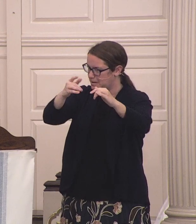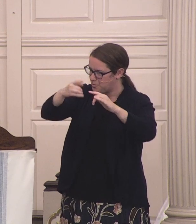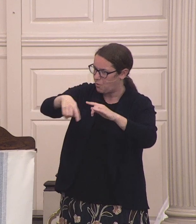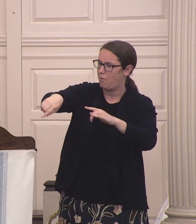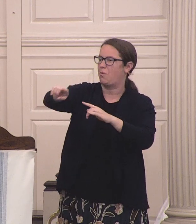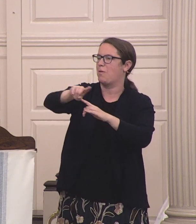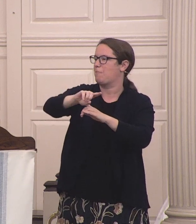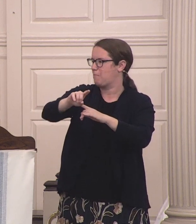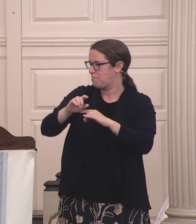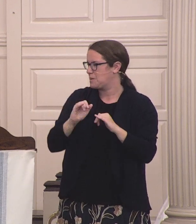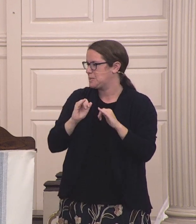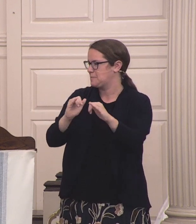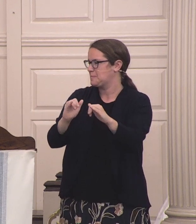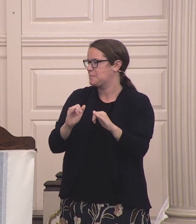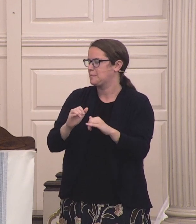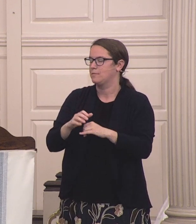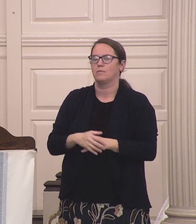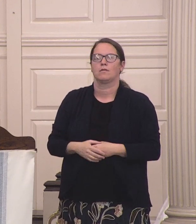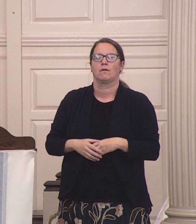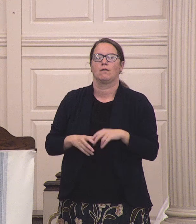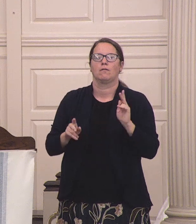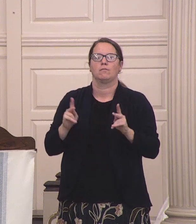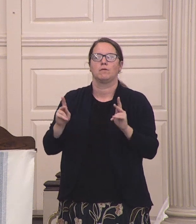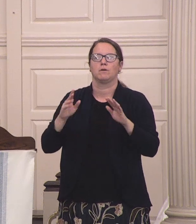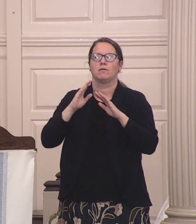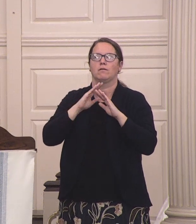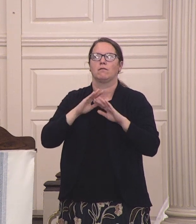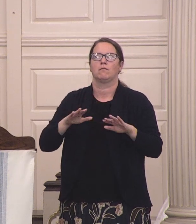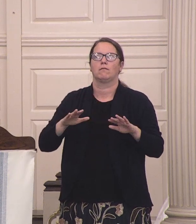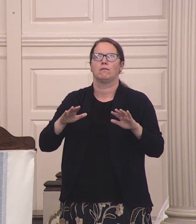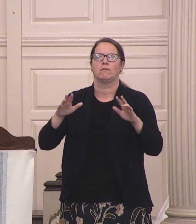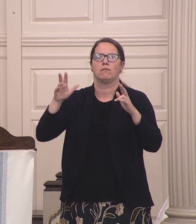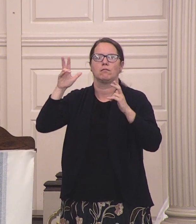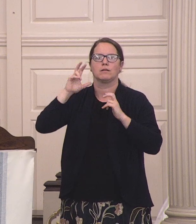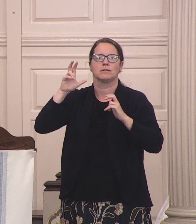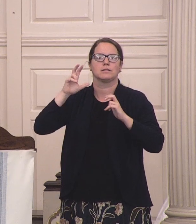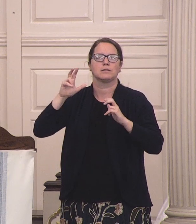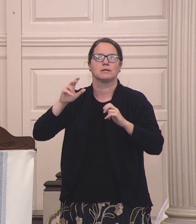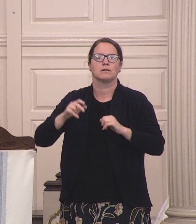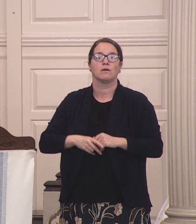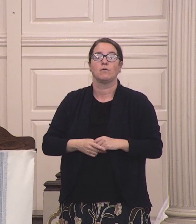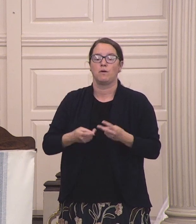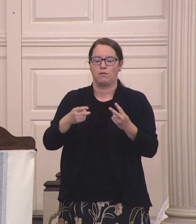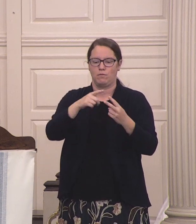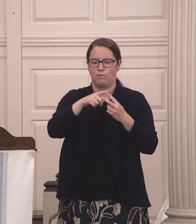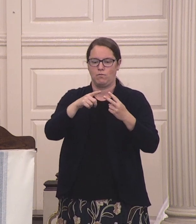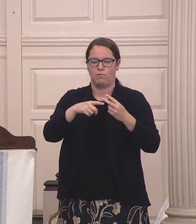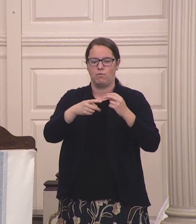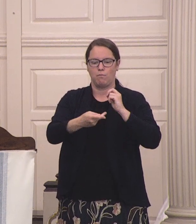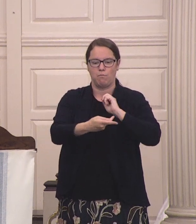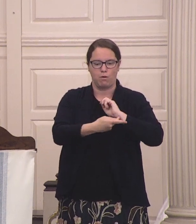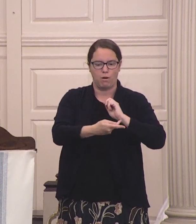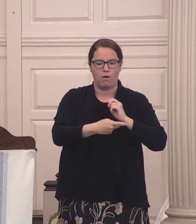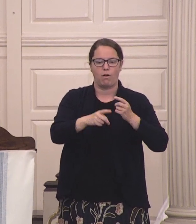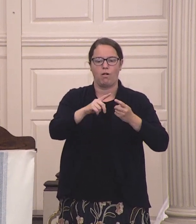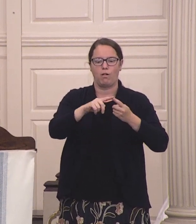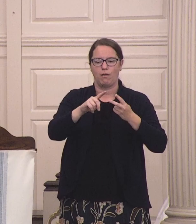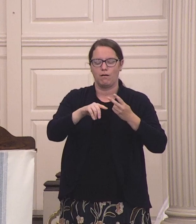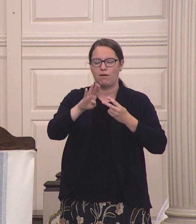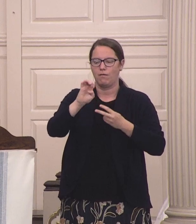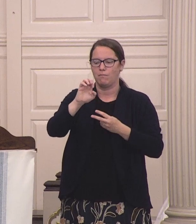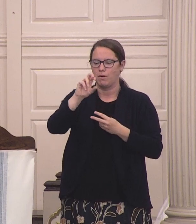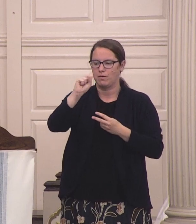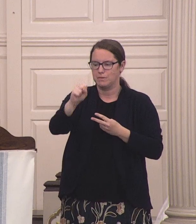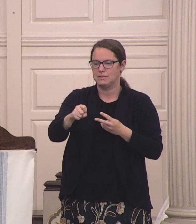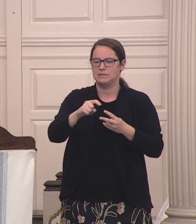assembly fell silent, and they listened, while Paul and Barnabas described the signs and